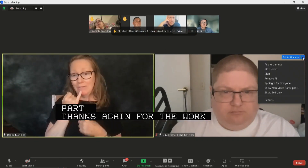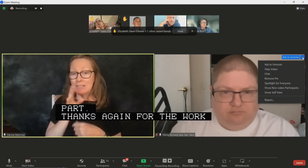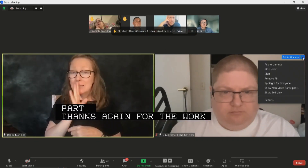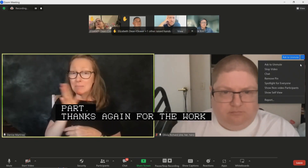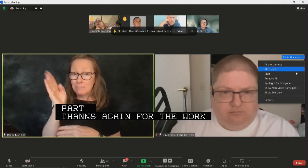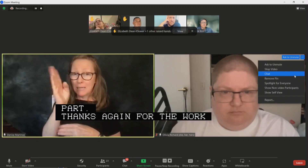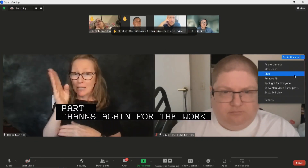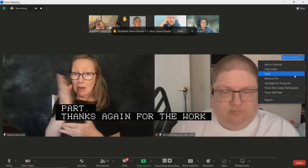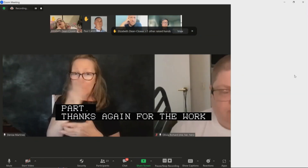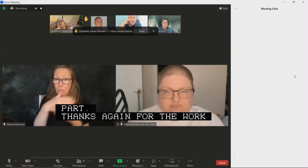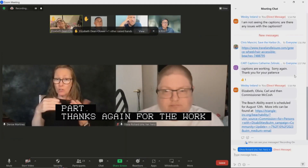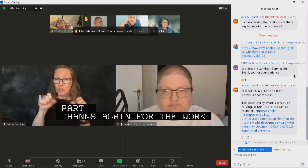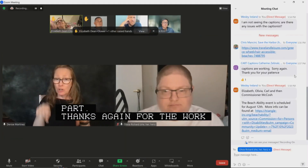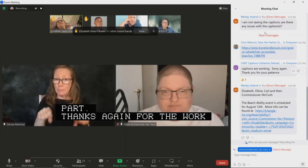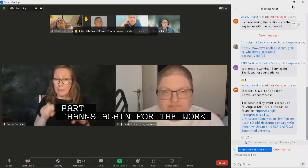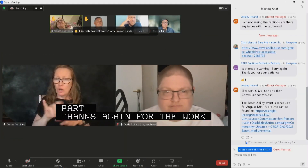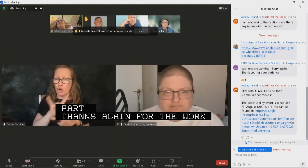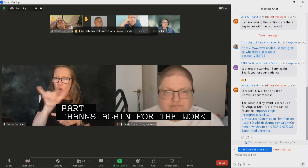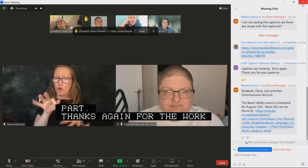so more people are still there.